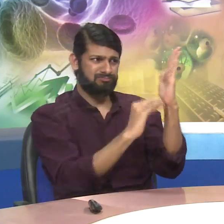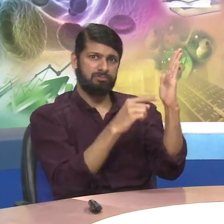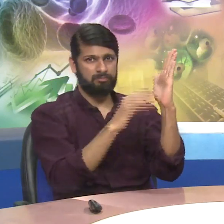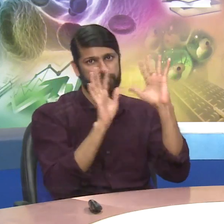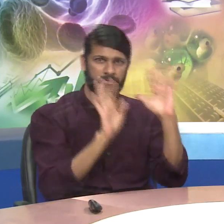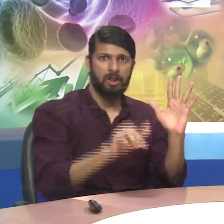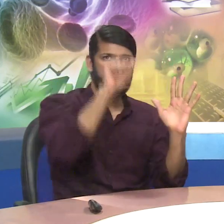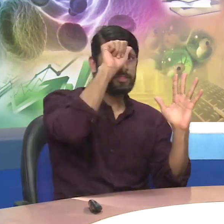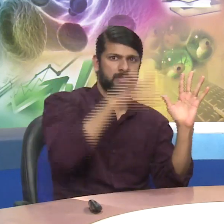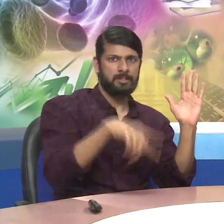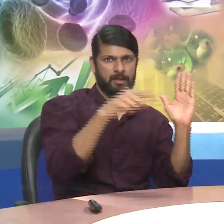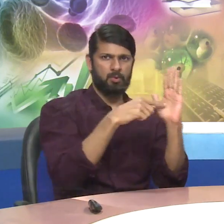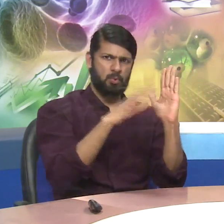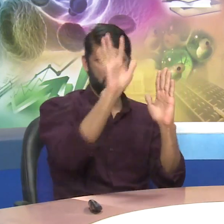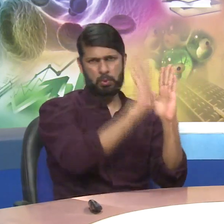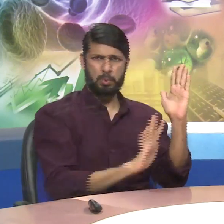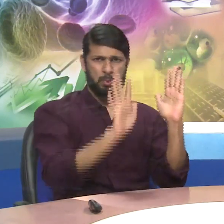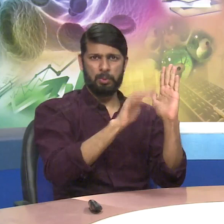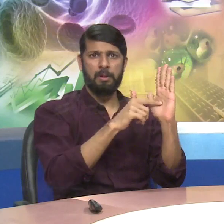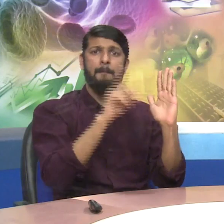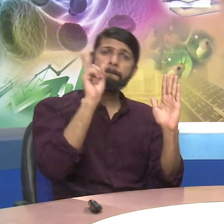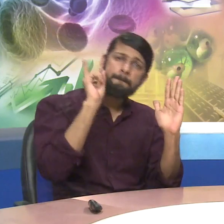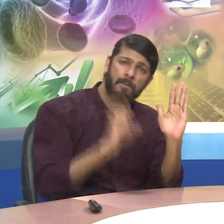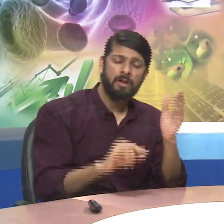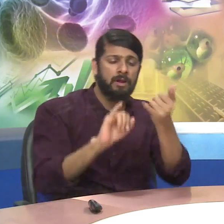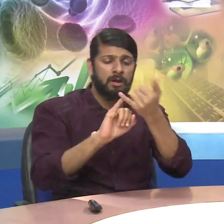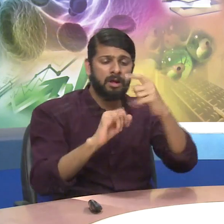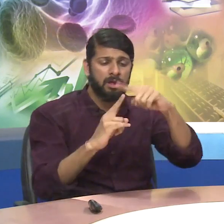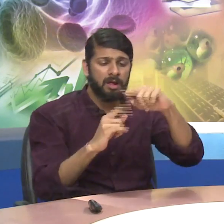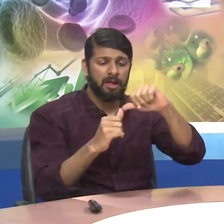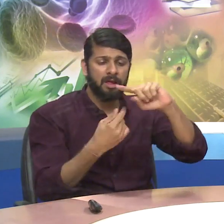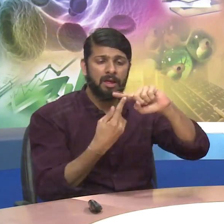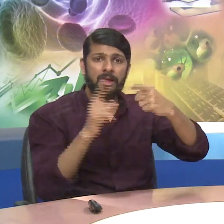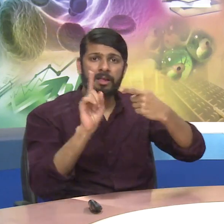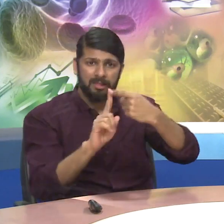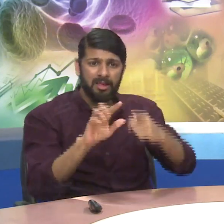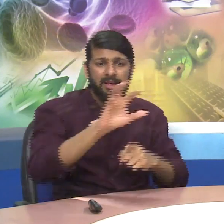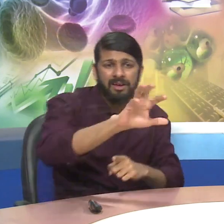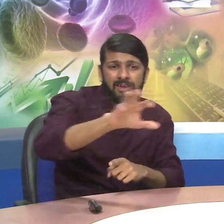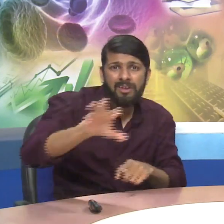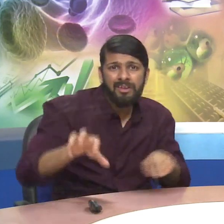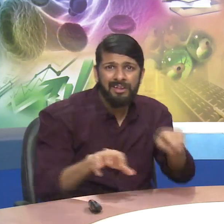lays down the objectives of the state which it has to achieve.